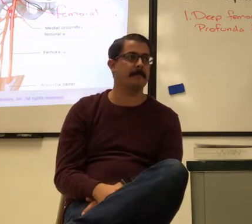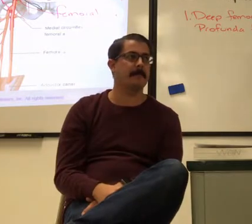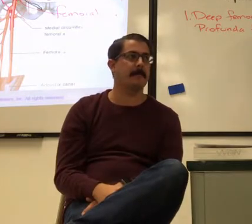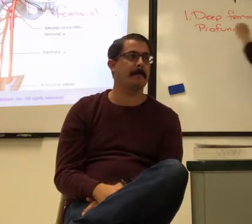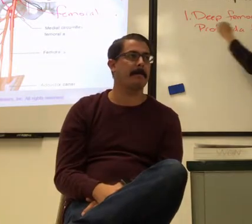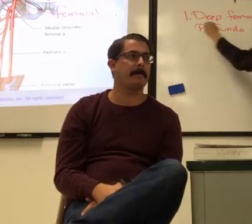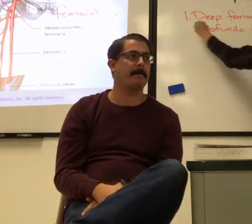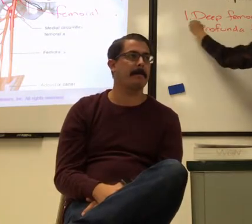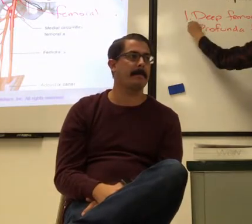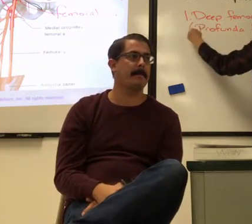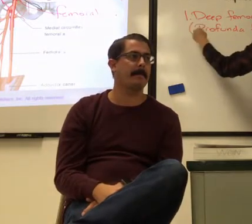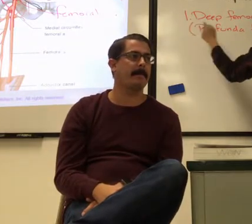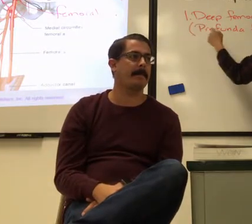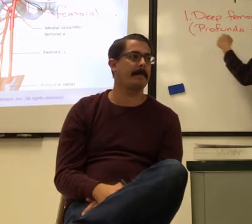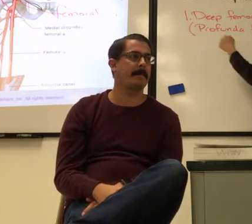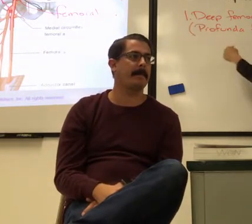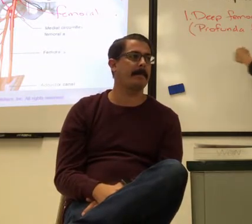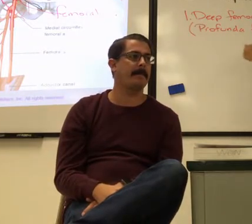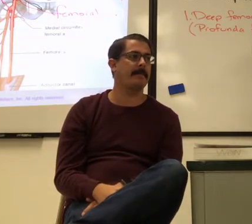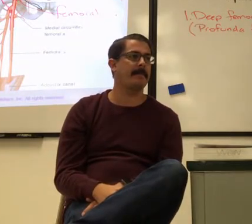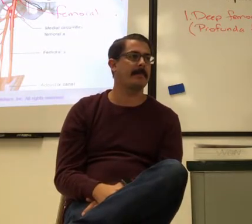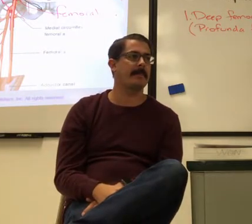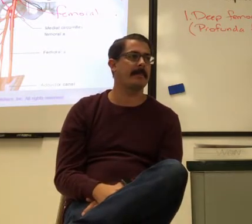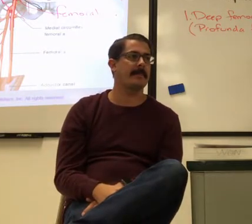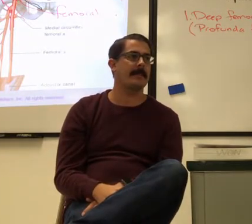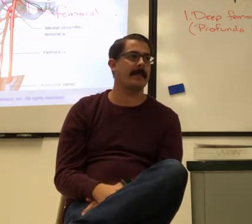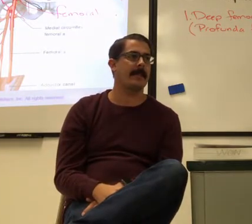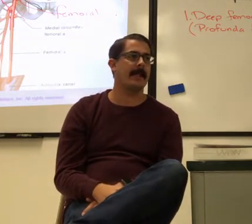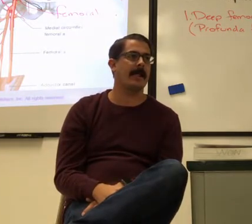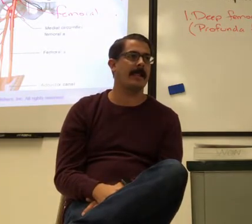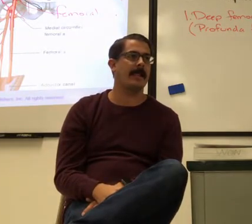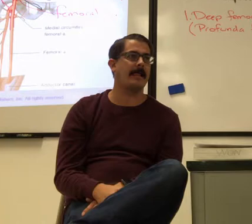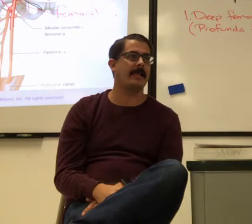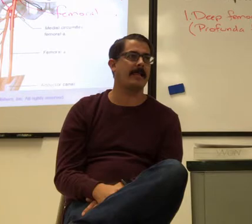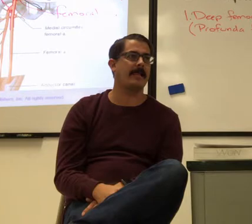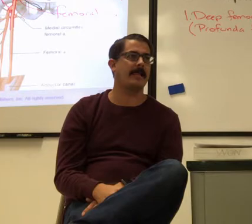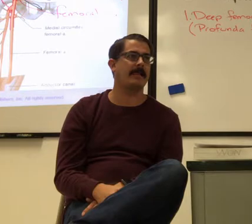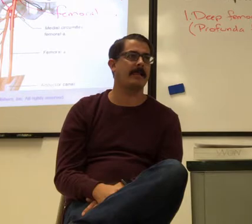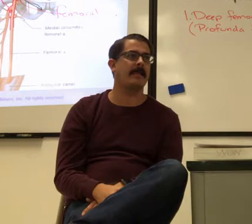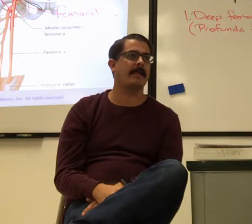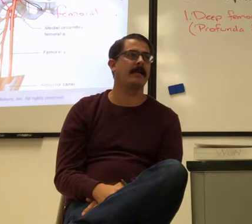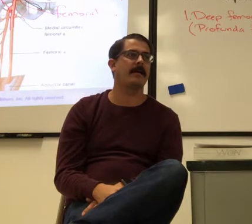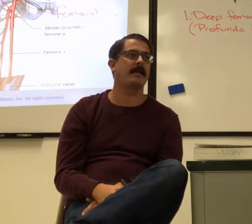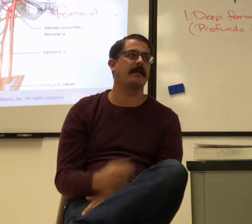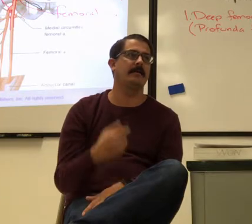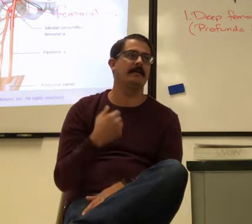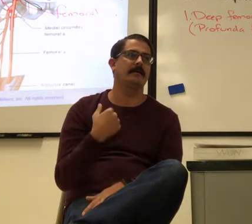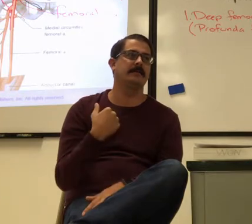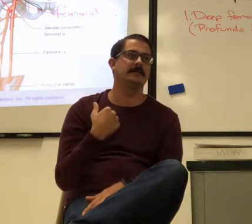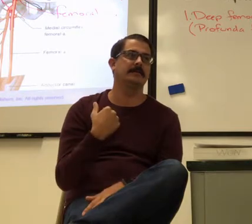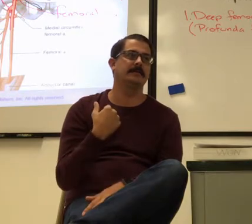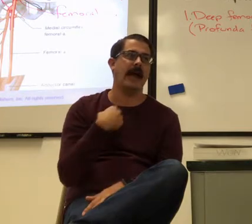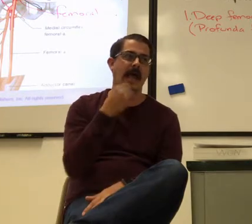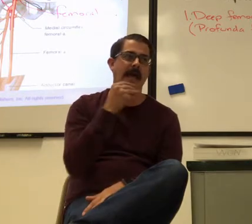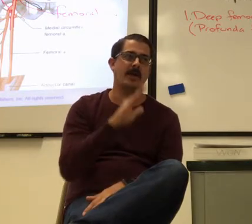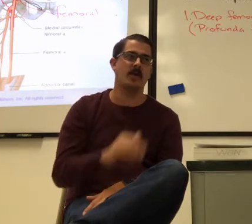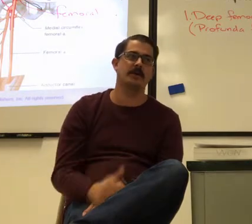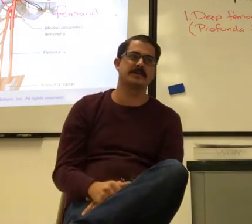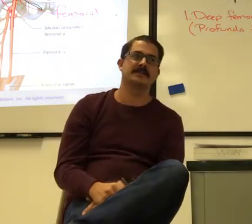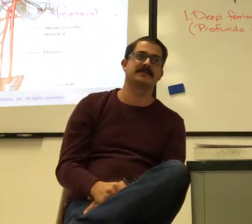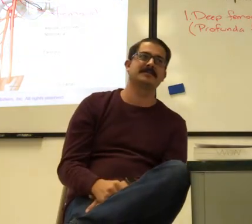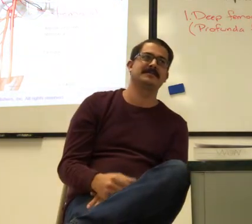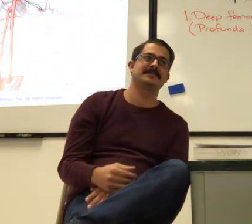Artery. I'll put it in parentheses. It's not a different one. It's the same one, different name. Now, that has a couple of branches, the medial and